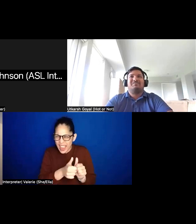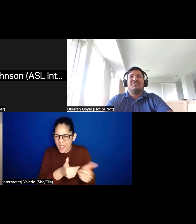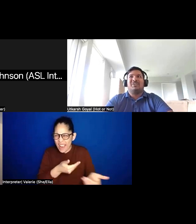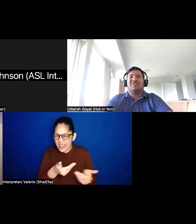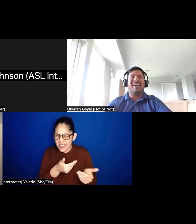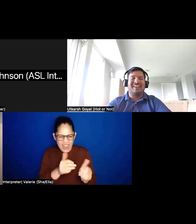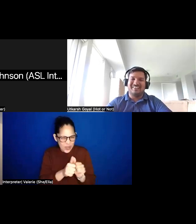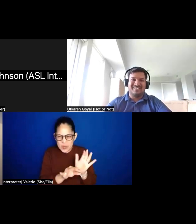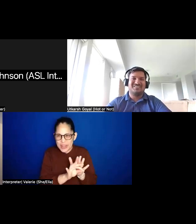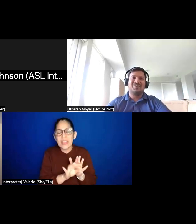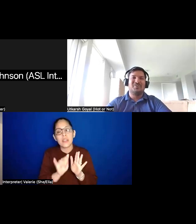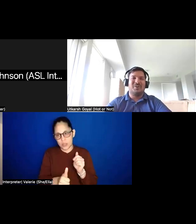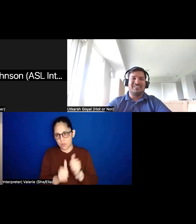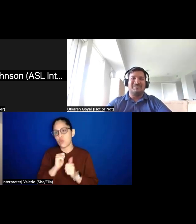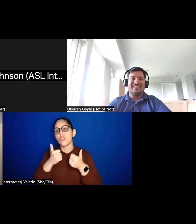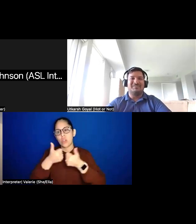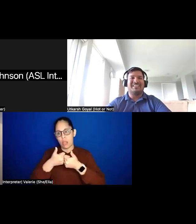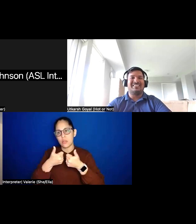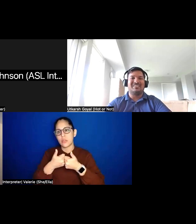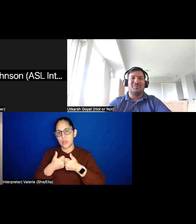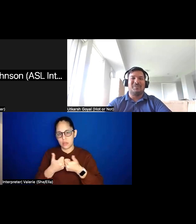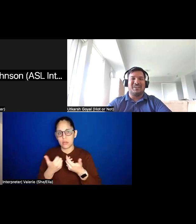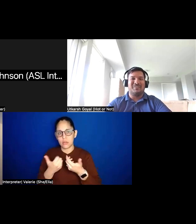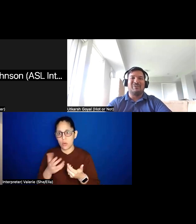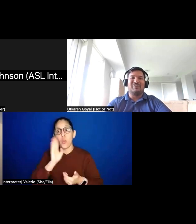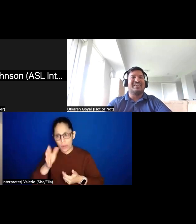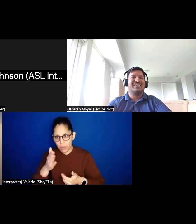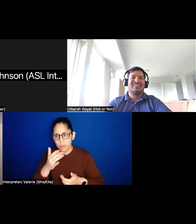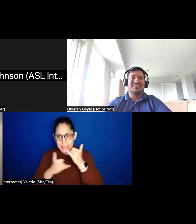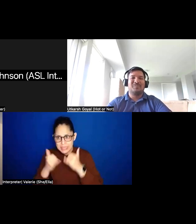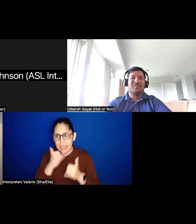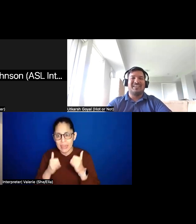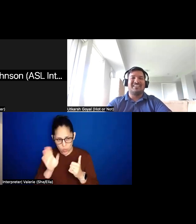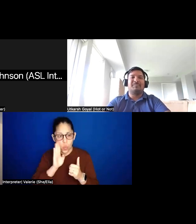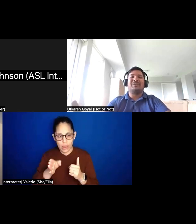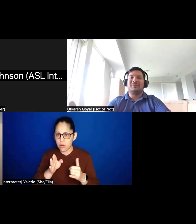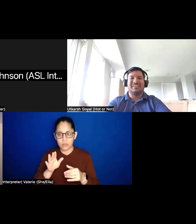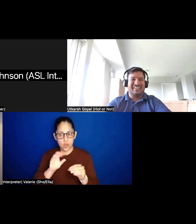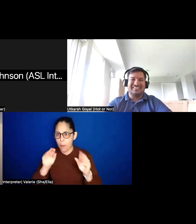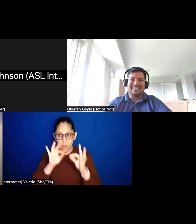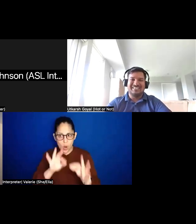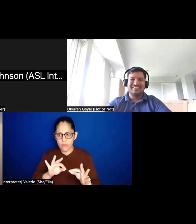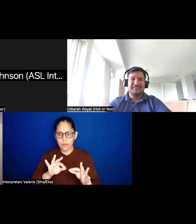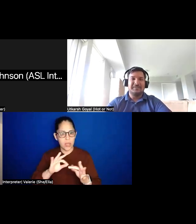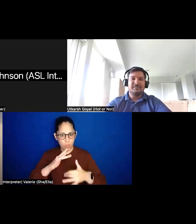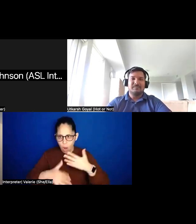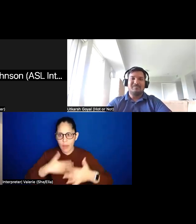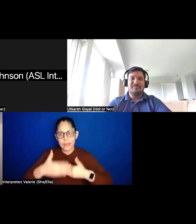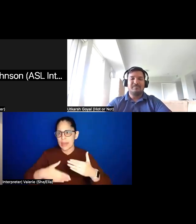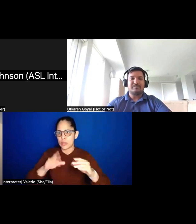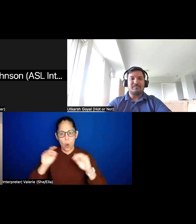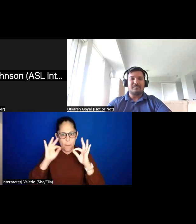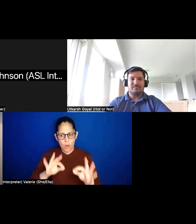always a, trial and error. You obviously make some mistakes. There's no perfect way to do that. So there's no perfect recipe to do that, actually.